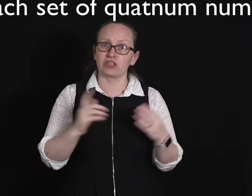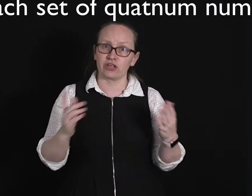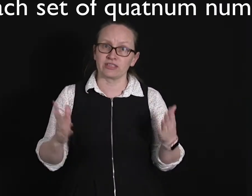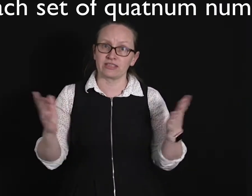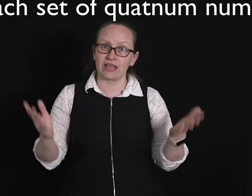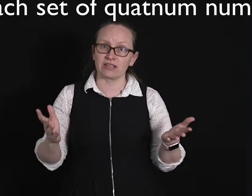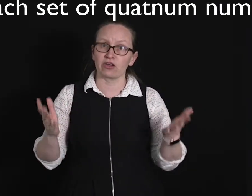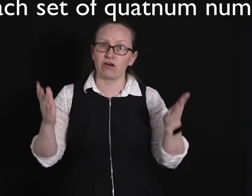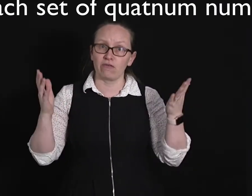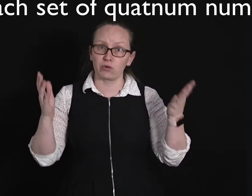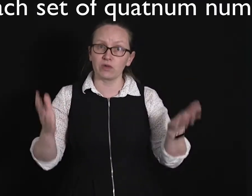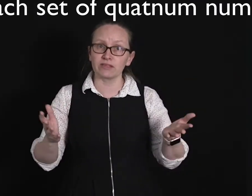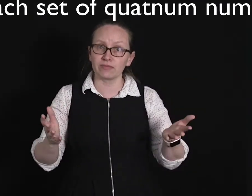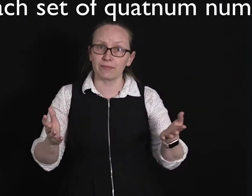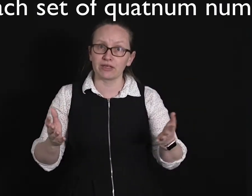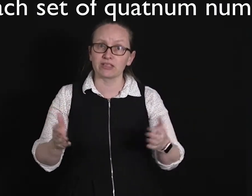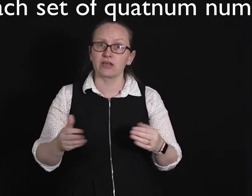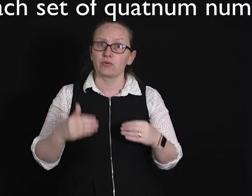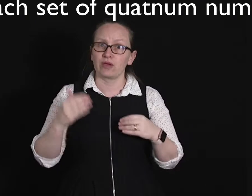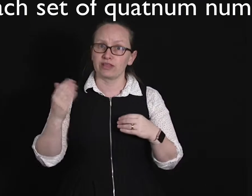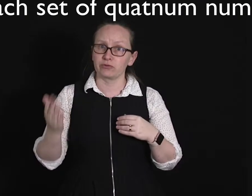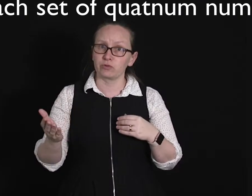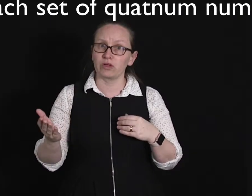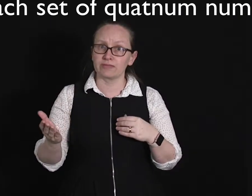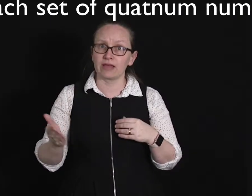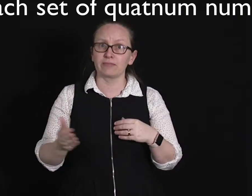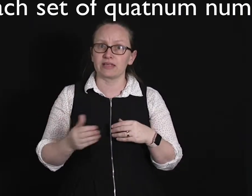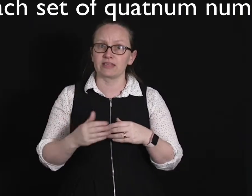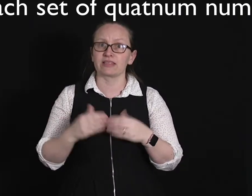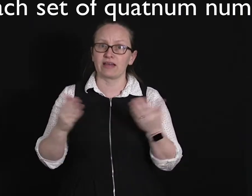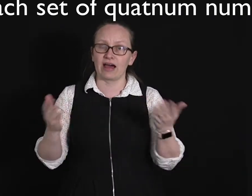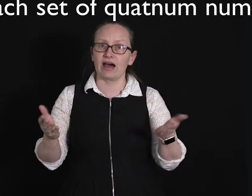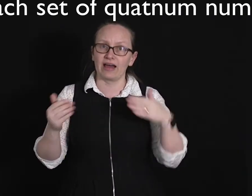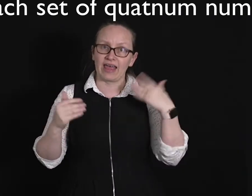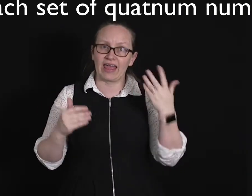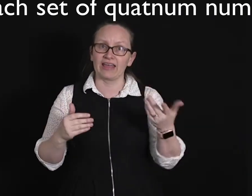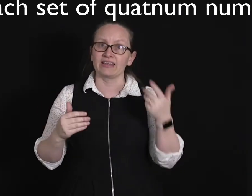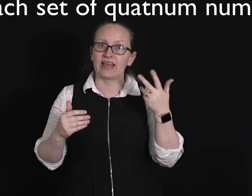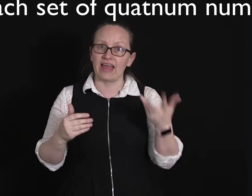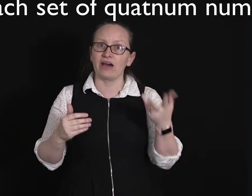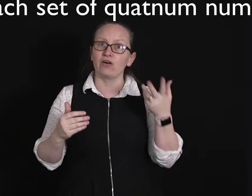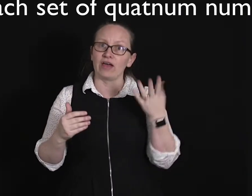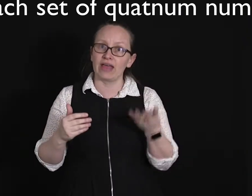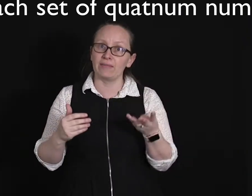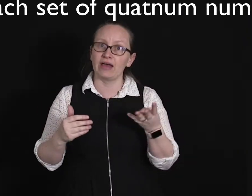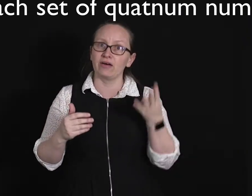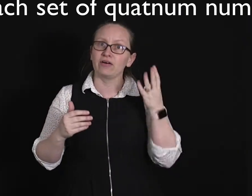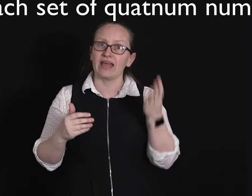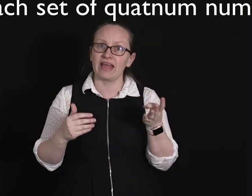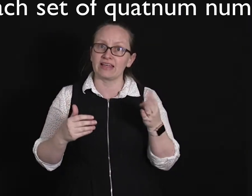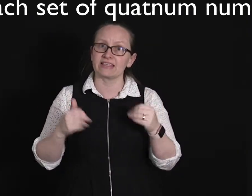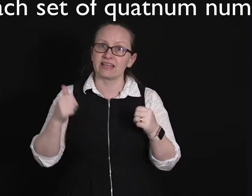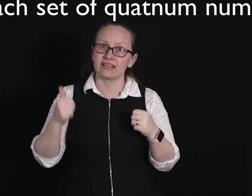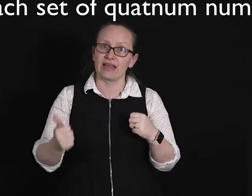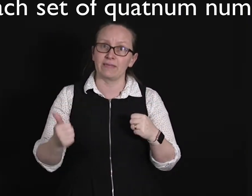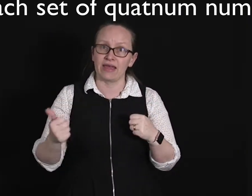certain set of quantum numbers, where the quantum numbers are N, L, ML, S, and